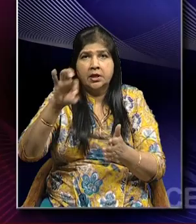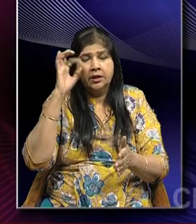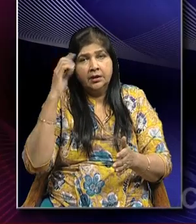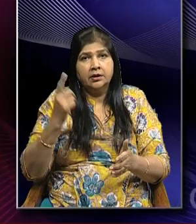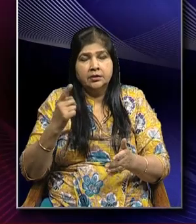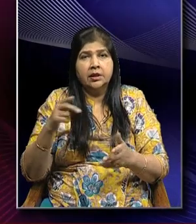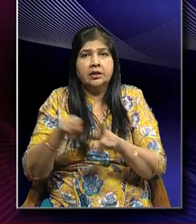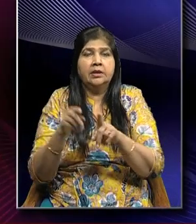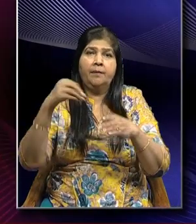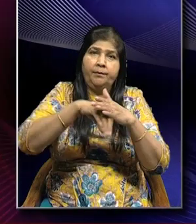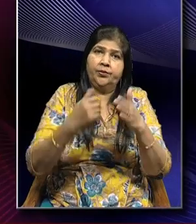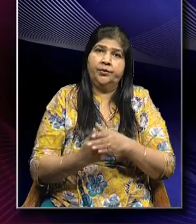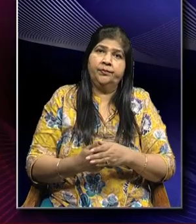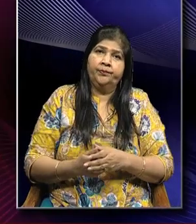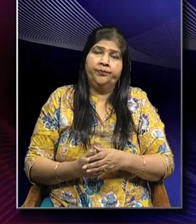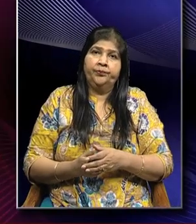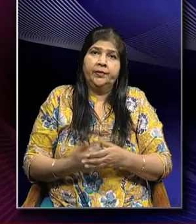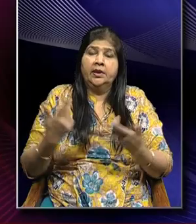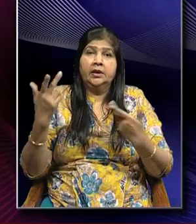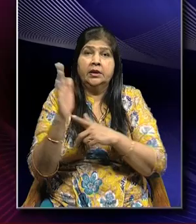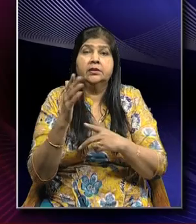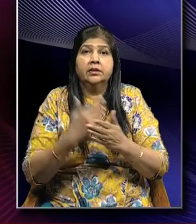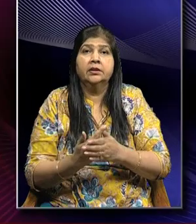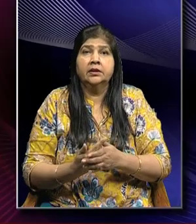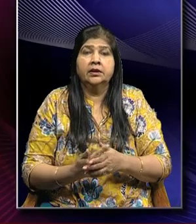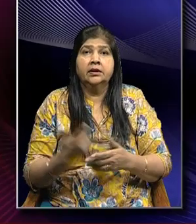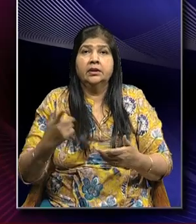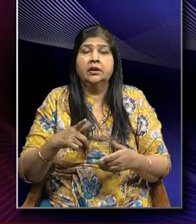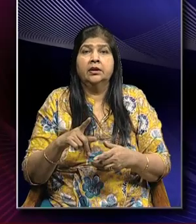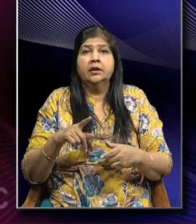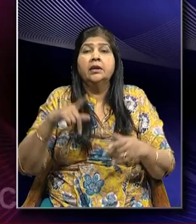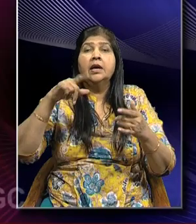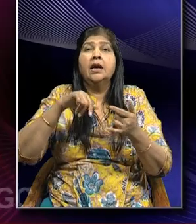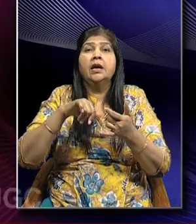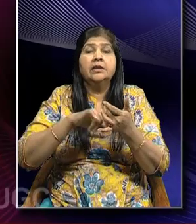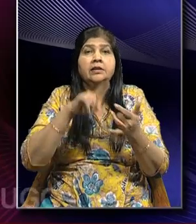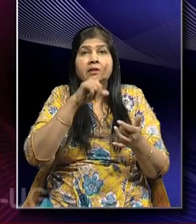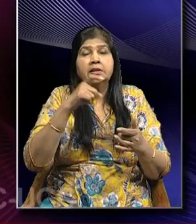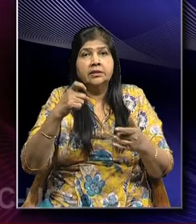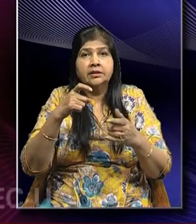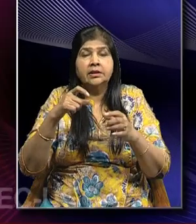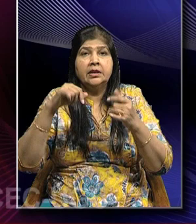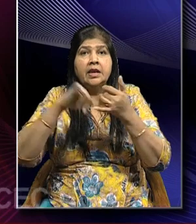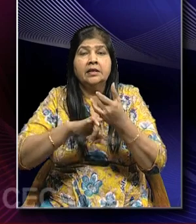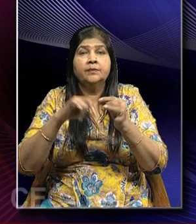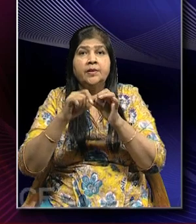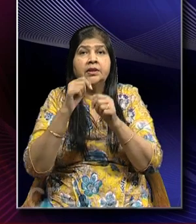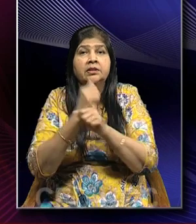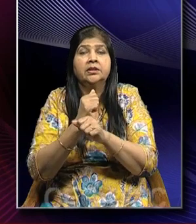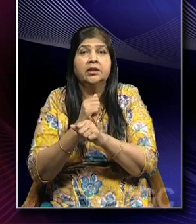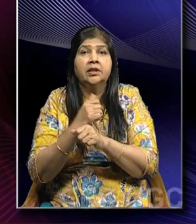considered. And the testimony to it is the 17 SDGs, Sustainable Development Goals.